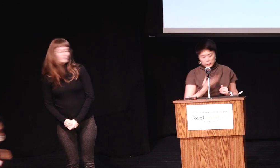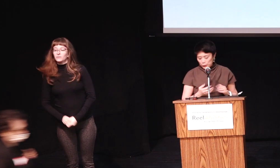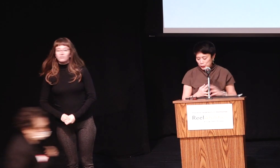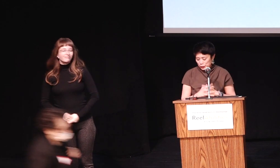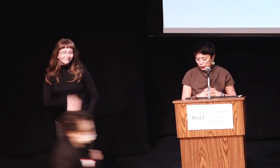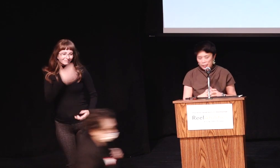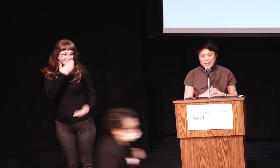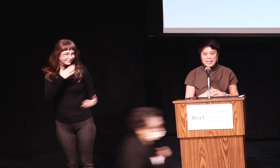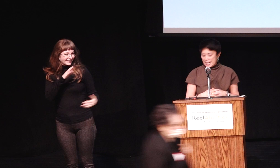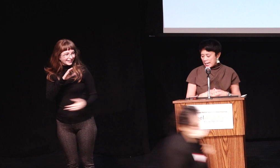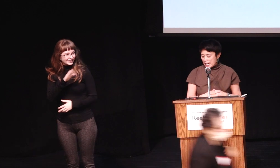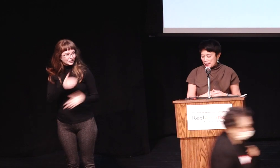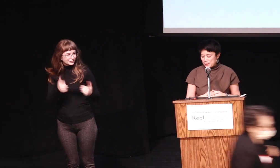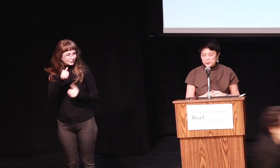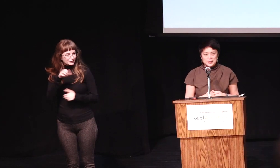Thank you, Commissioner Curry.